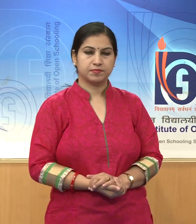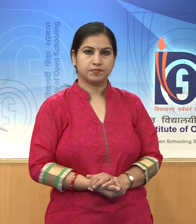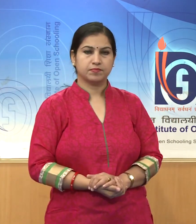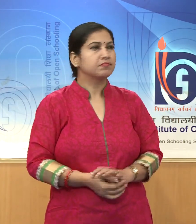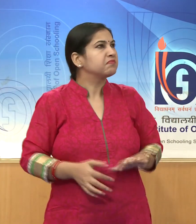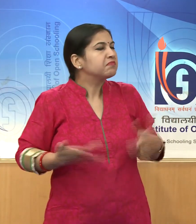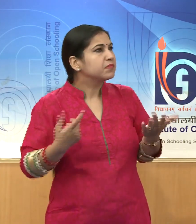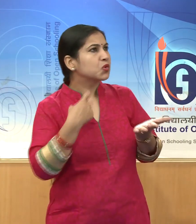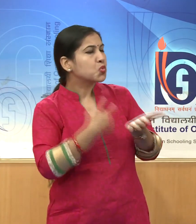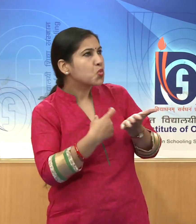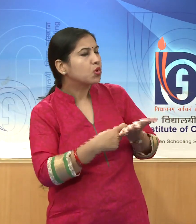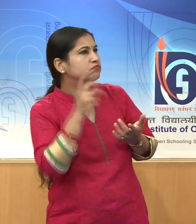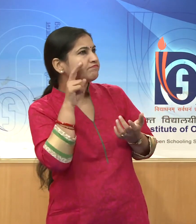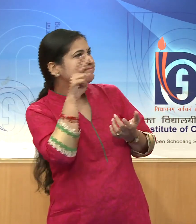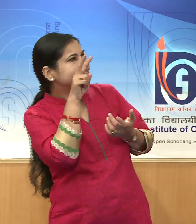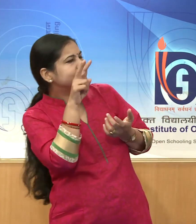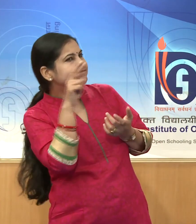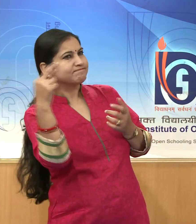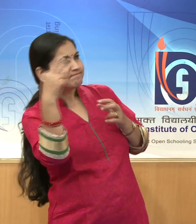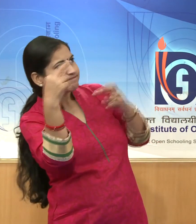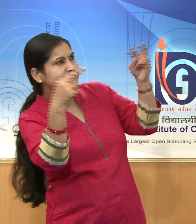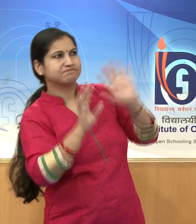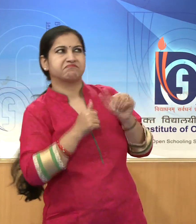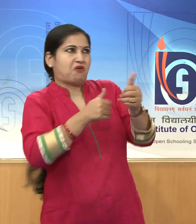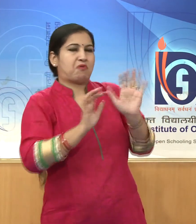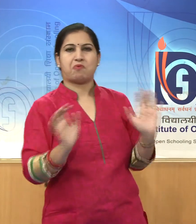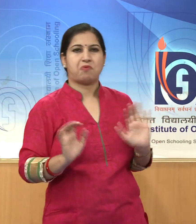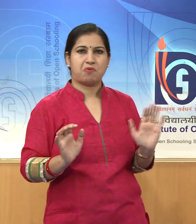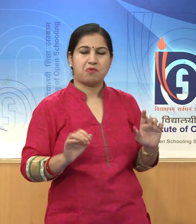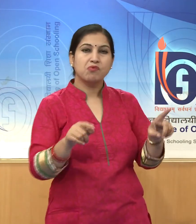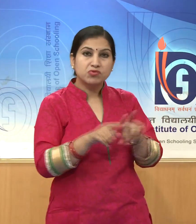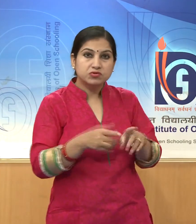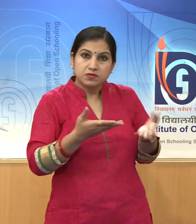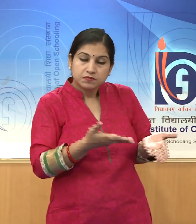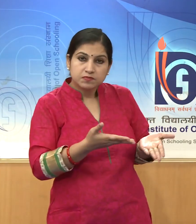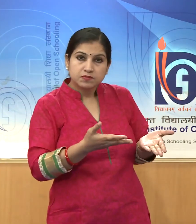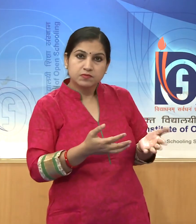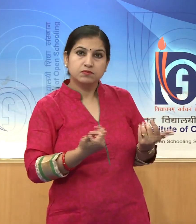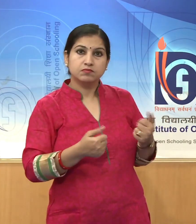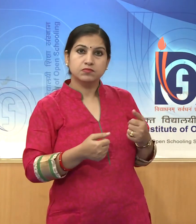No rule of perspective is followed. In spite of that, the depth of